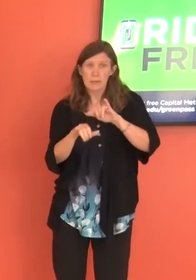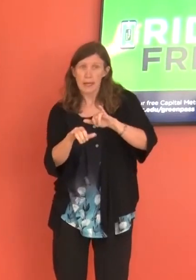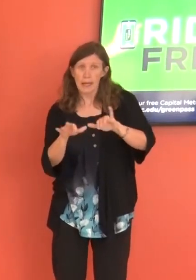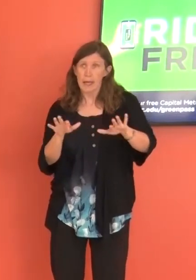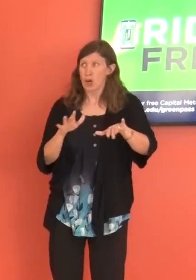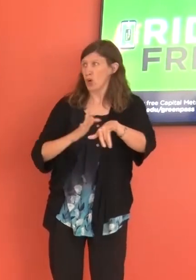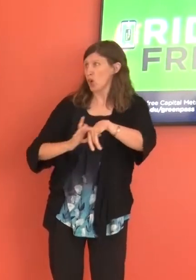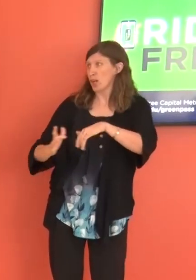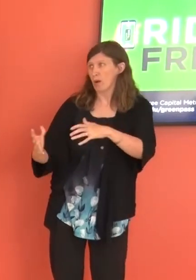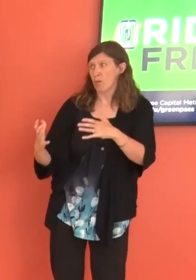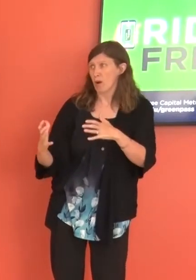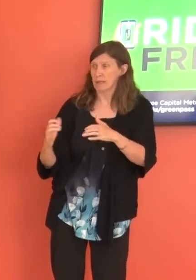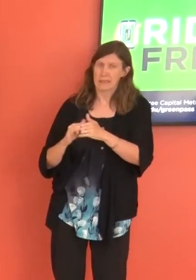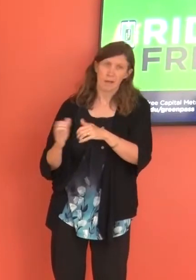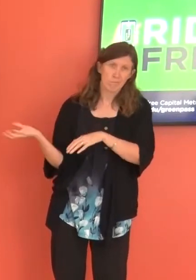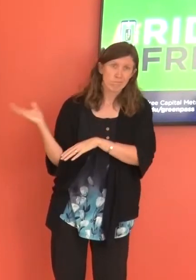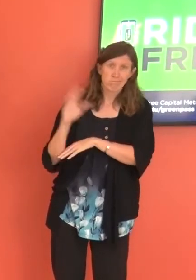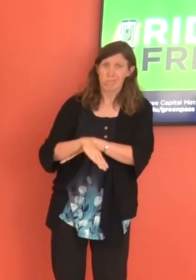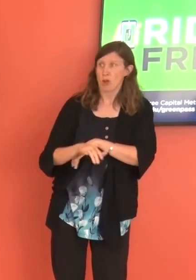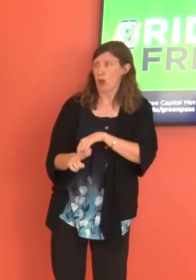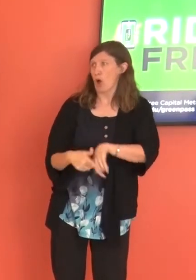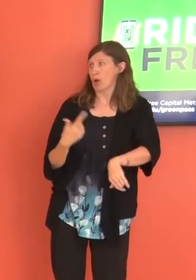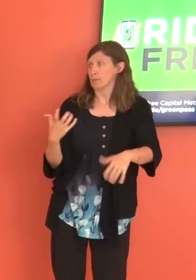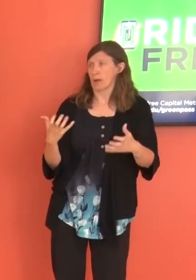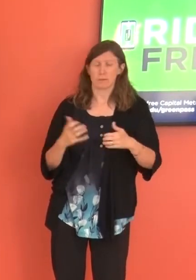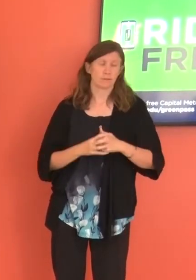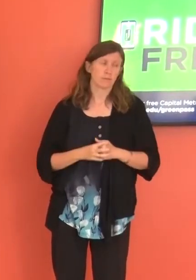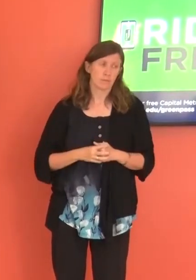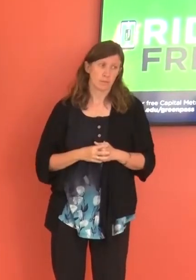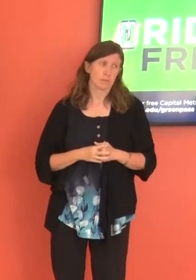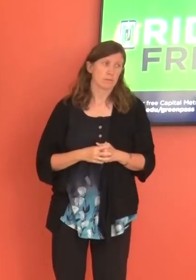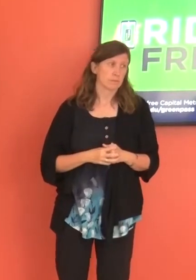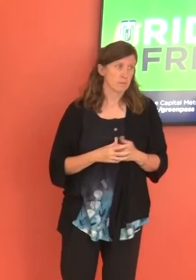as early as they want, stay as long as they want.